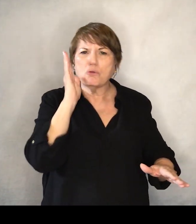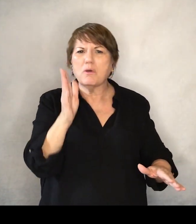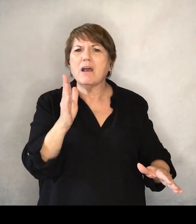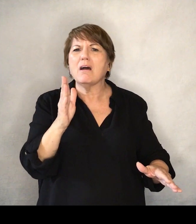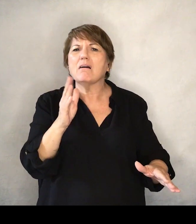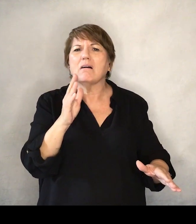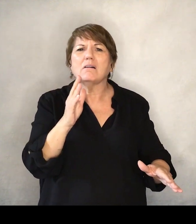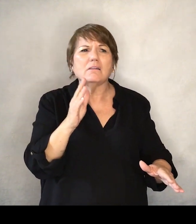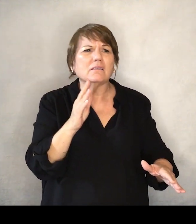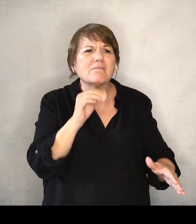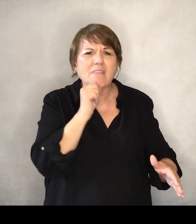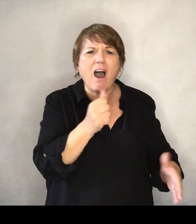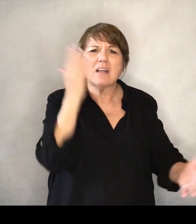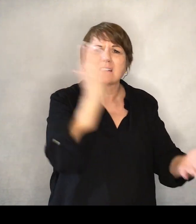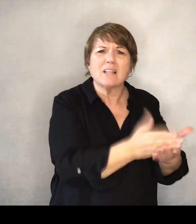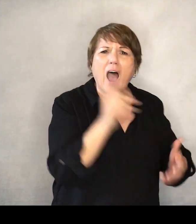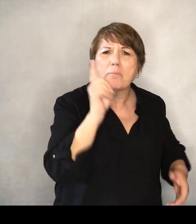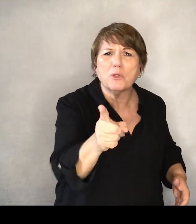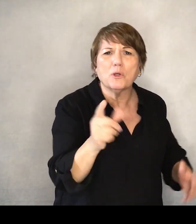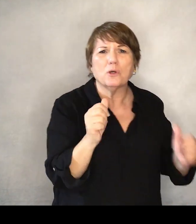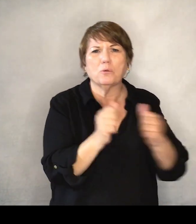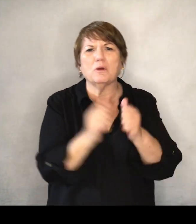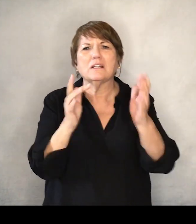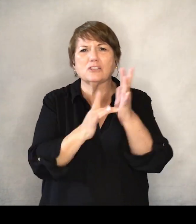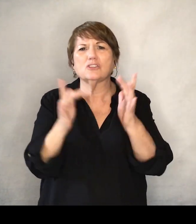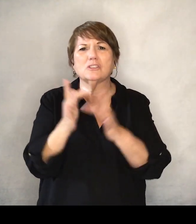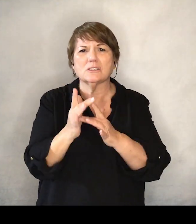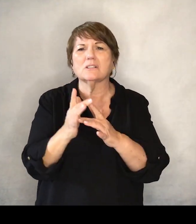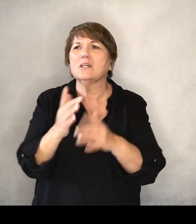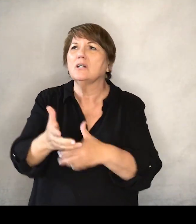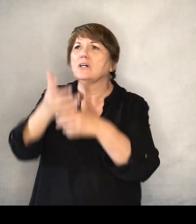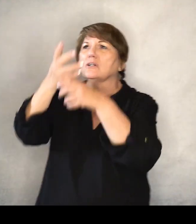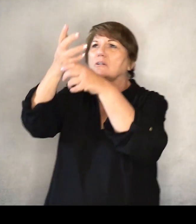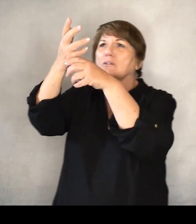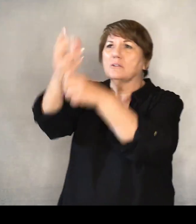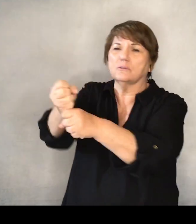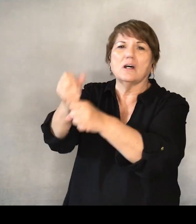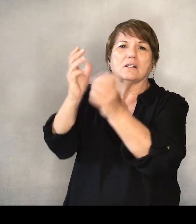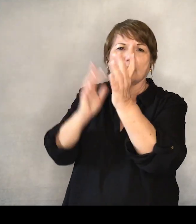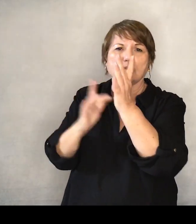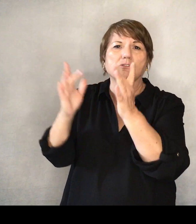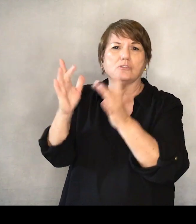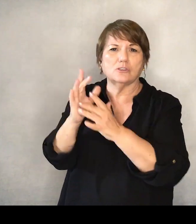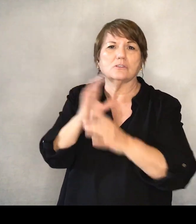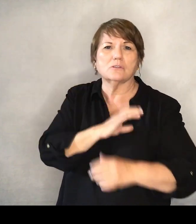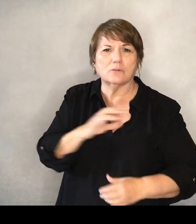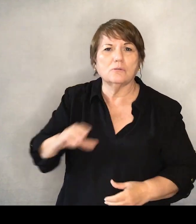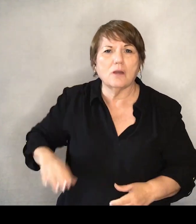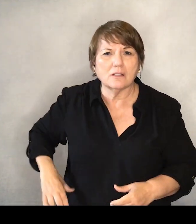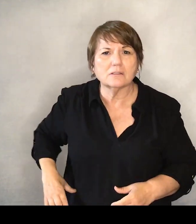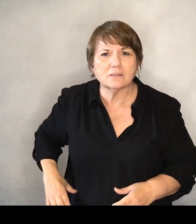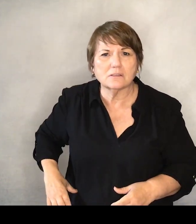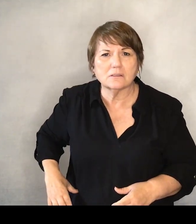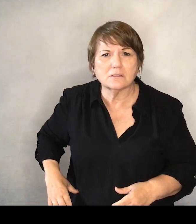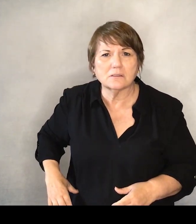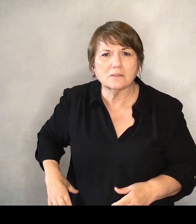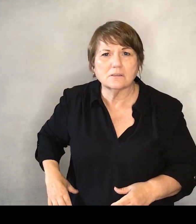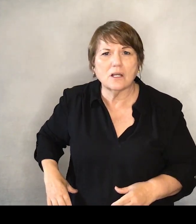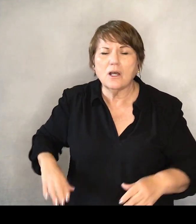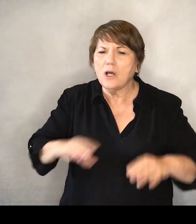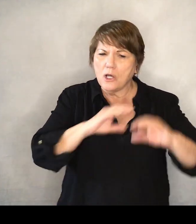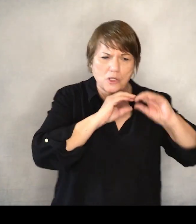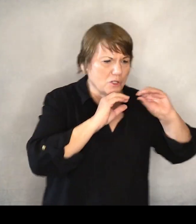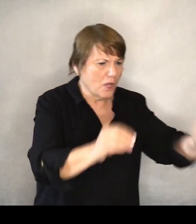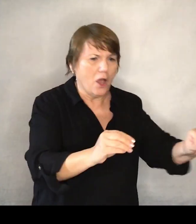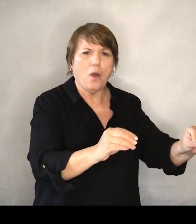you down when you put your life in the hands of Jesus Christ. No